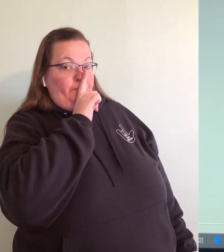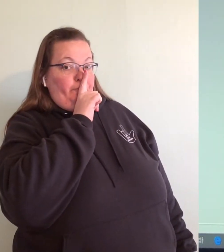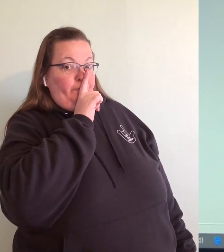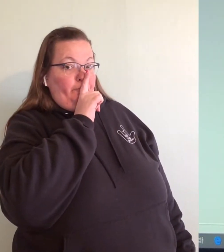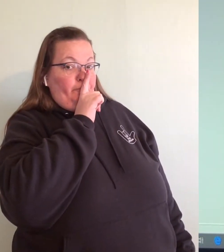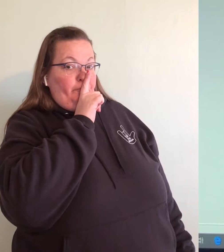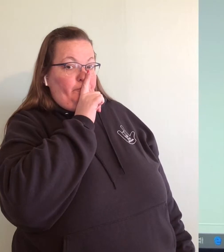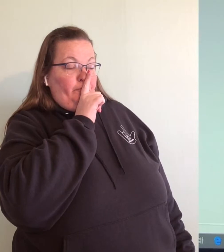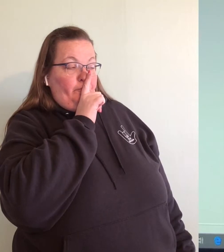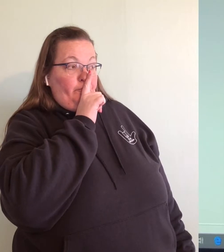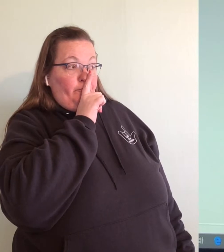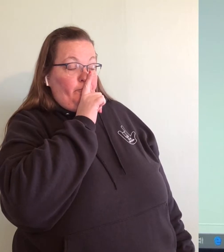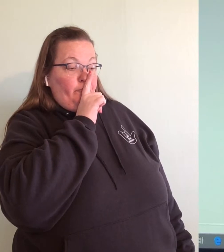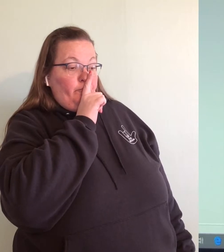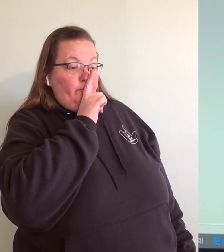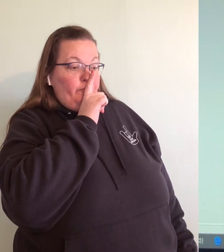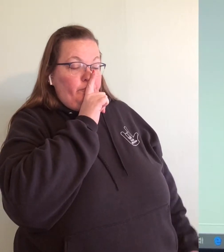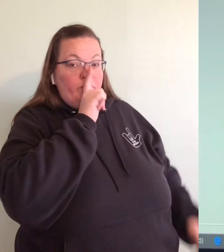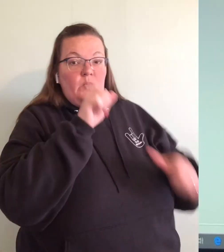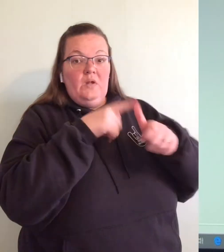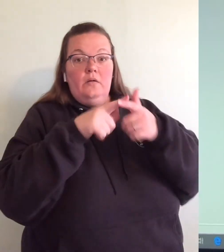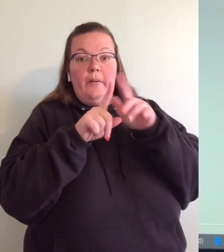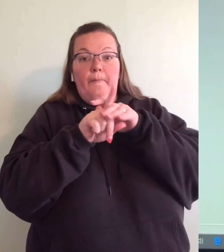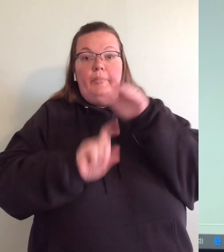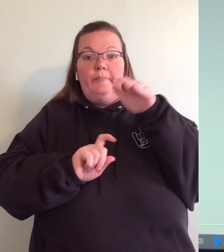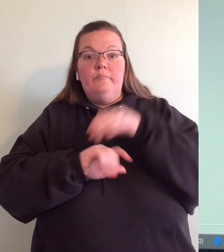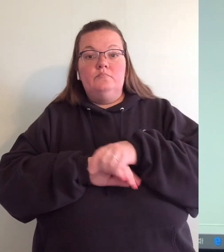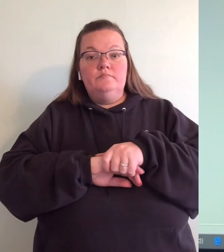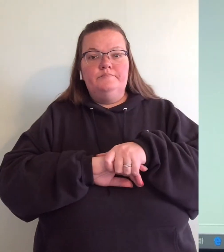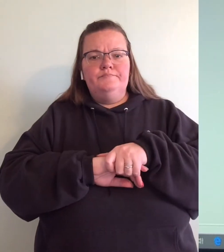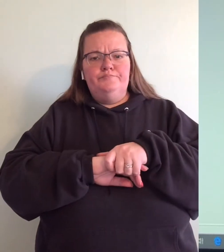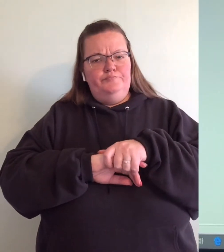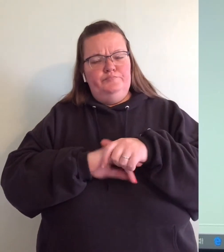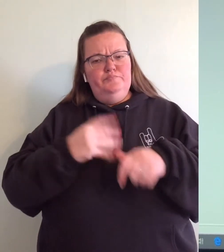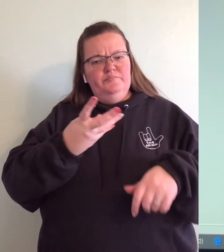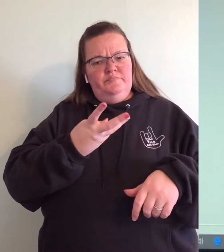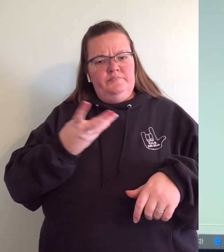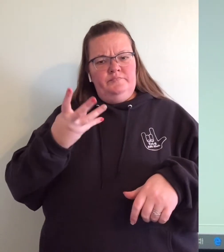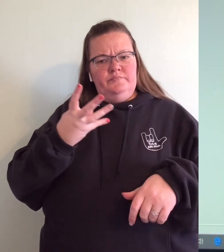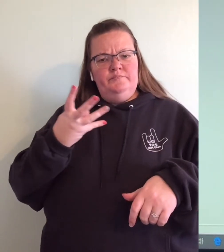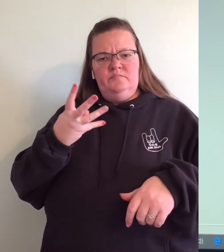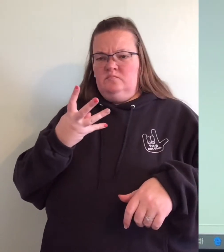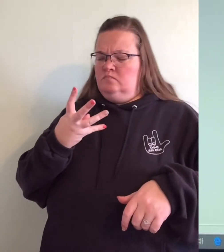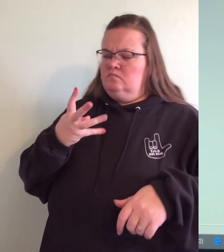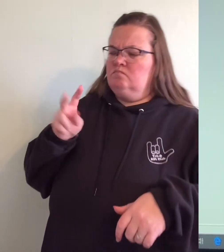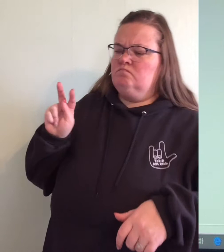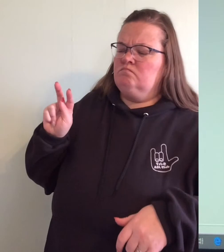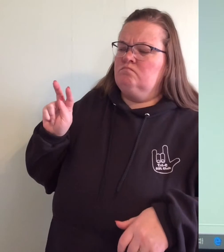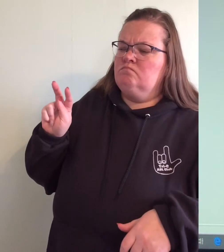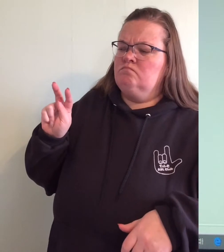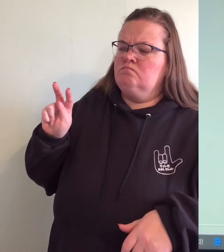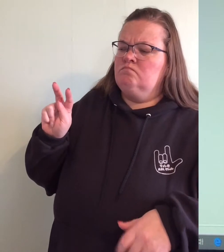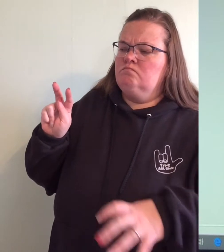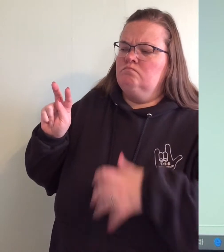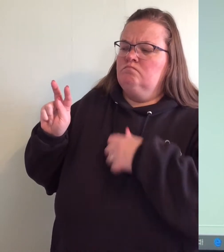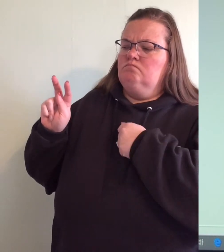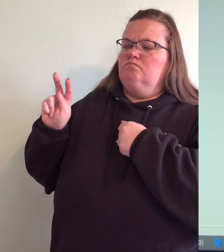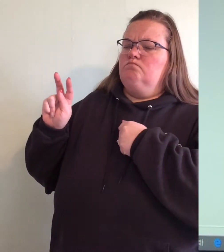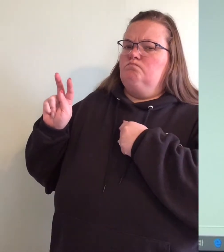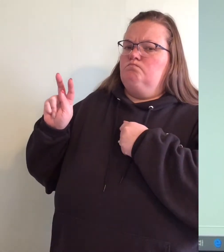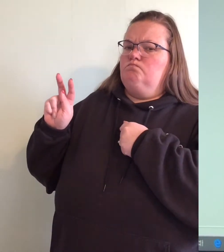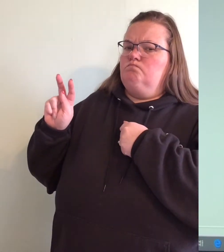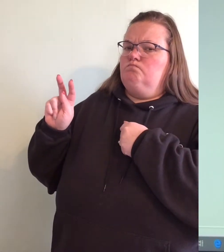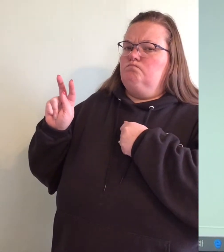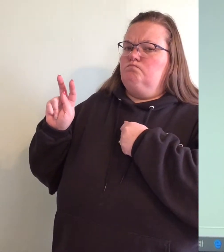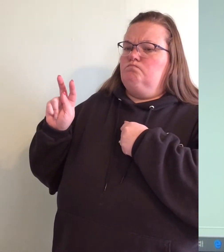when they are signaling you to be quiet. Then it disappeared again. The children all stood holding their breath. A moment later, the stranger